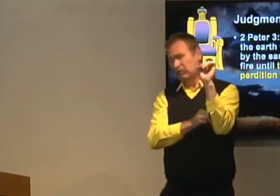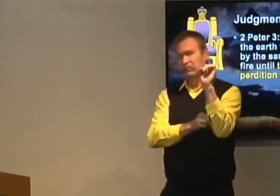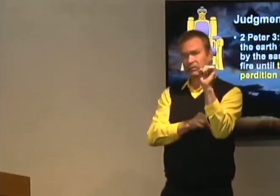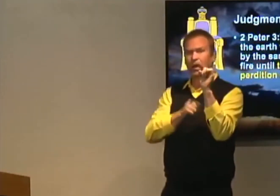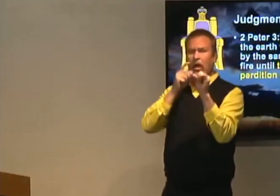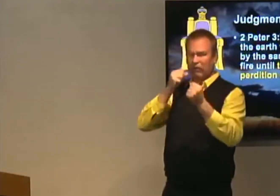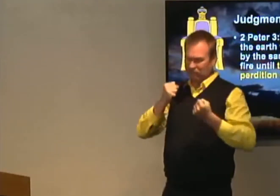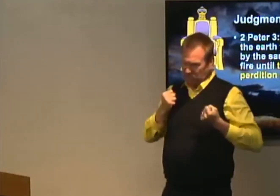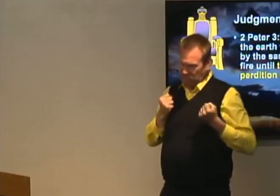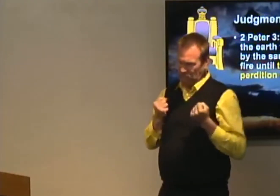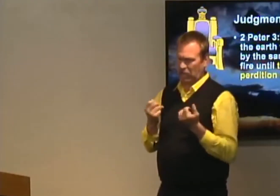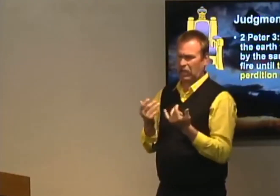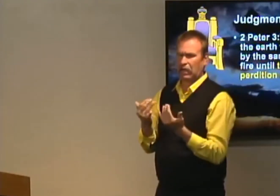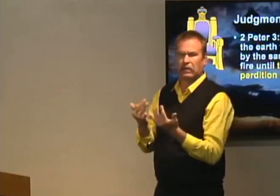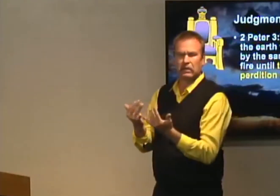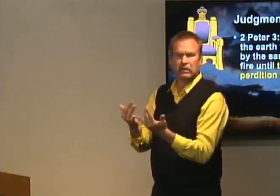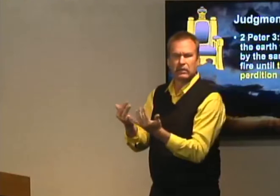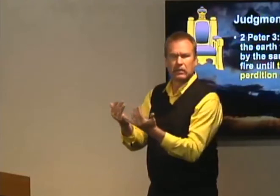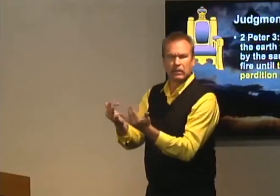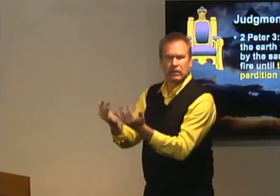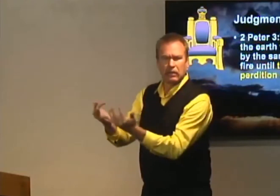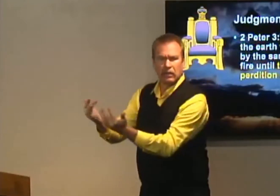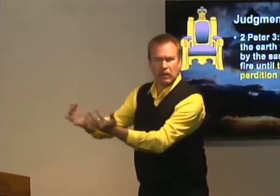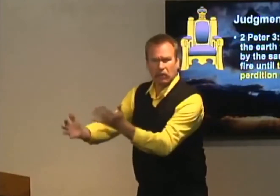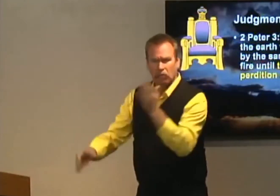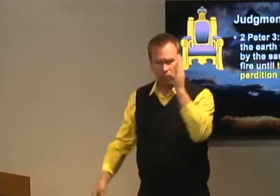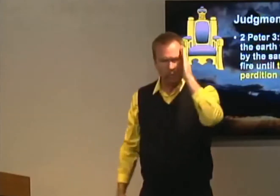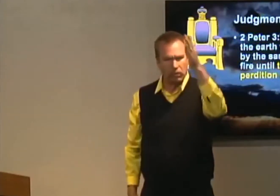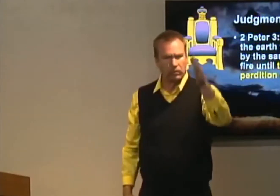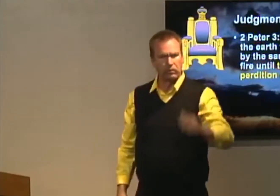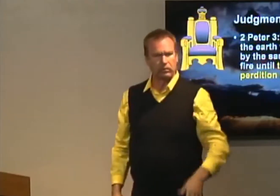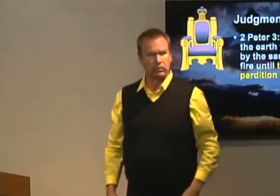suffer judgment, those who rebelled against God. They will spend eternity in the lake of fire.